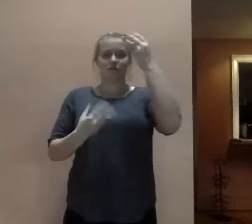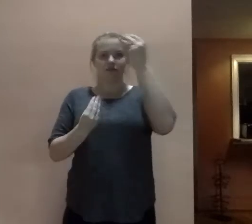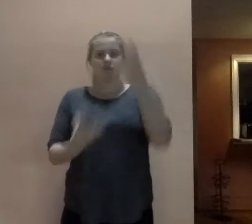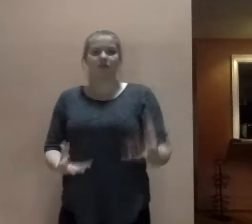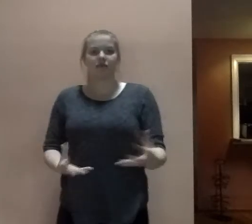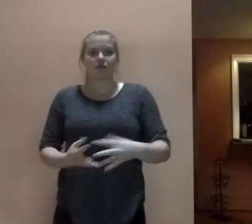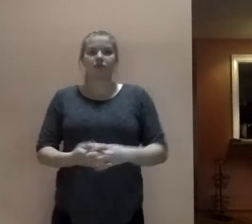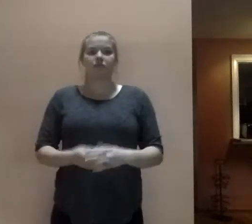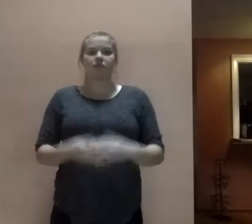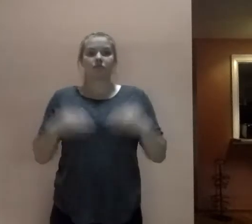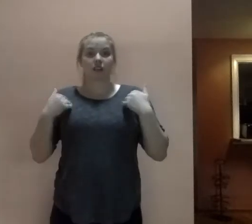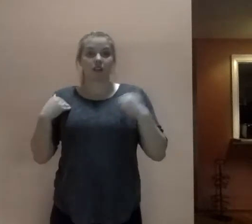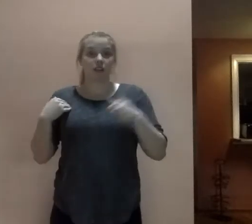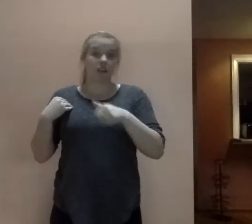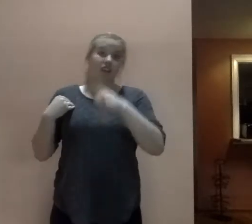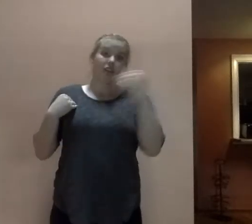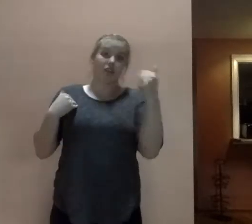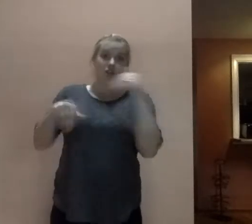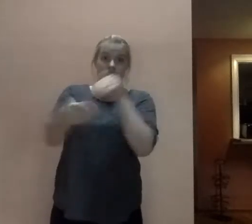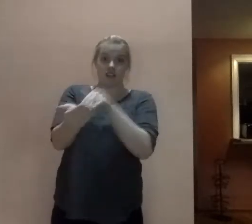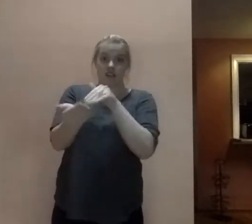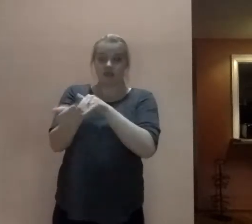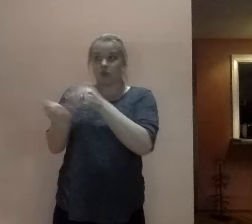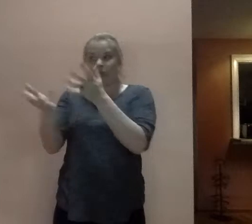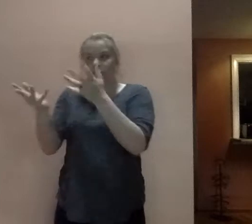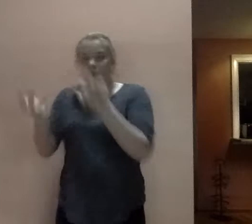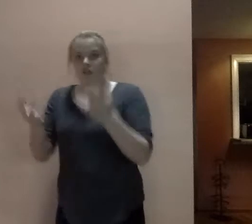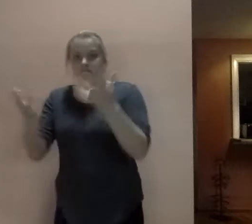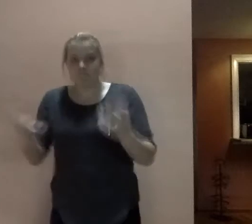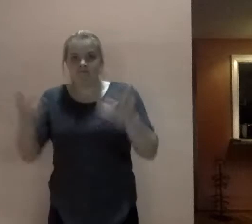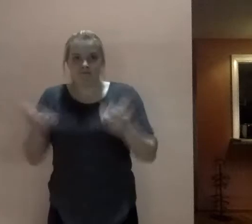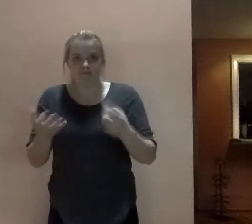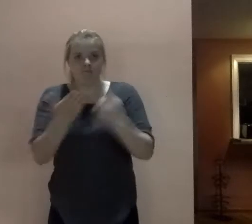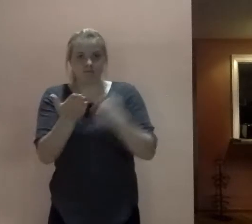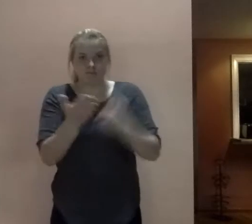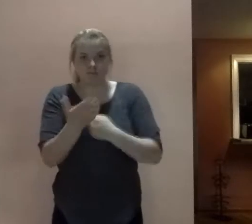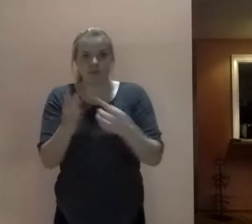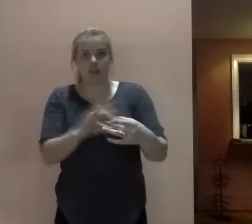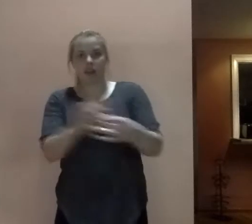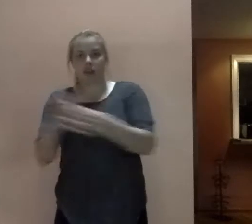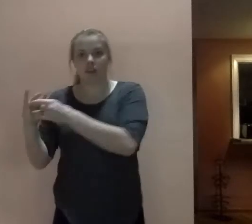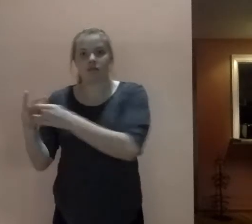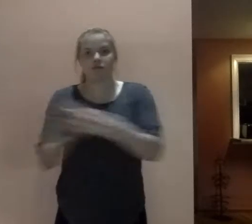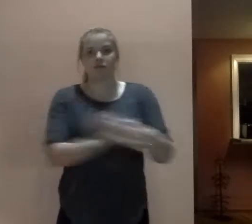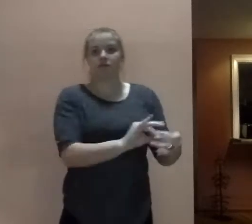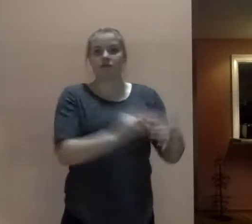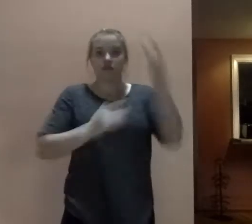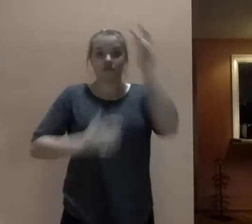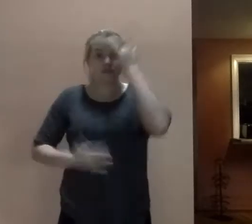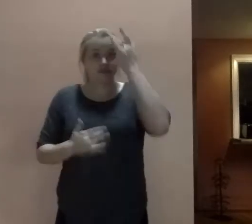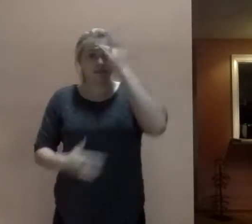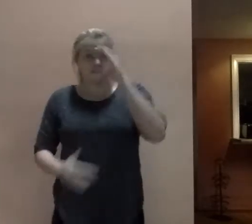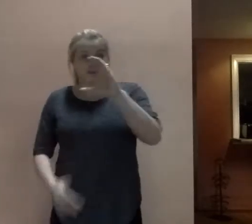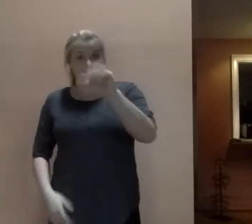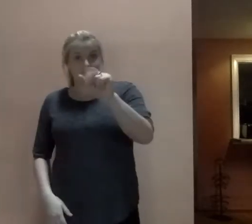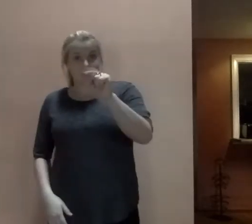of doctors who are willing to talk about the link between the standard American diet and disease. And it goes beyond just cancer. I took my old trusty van, Super